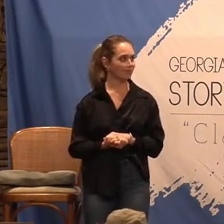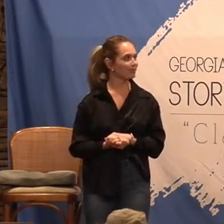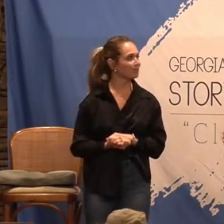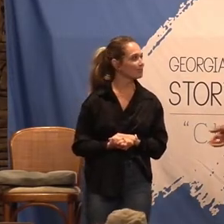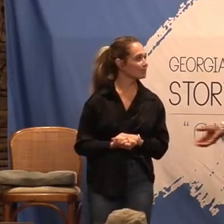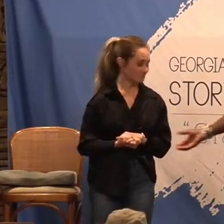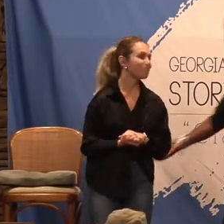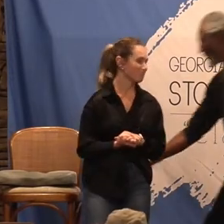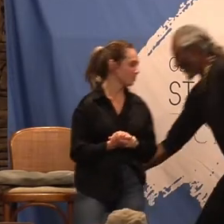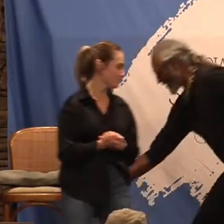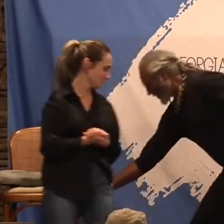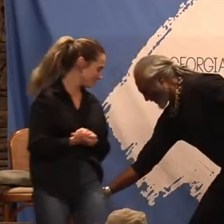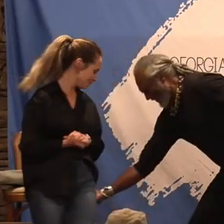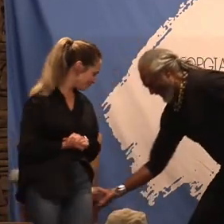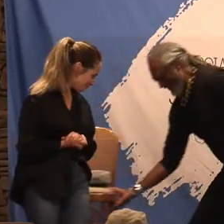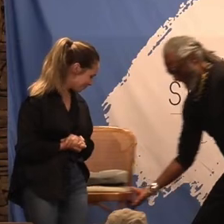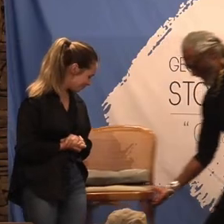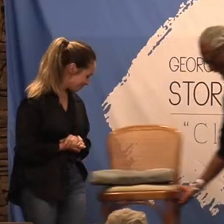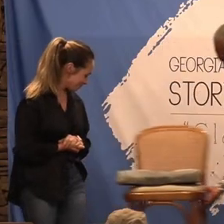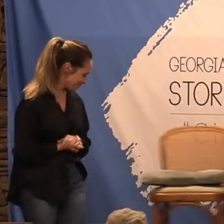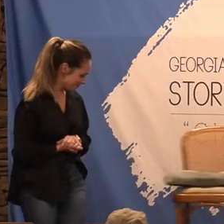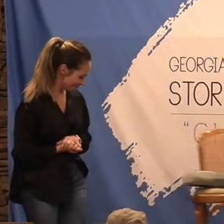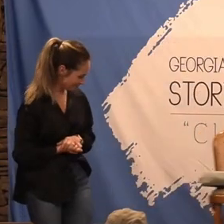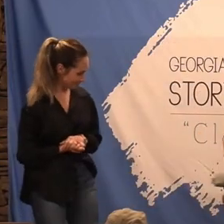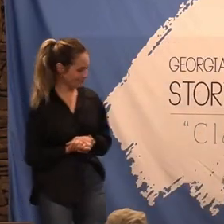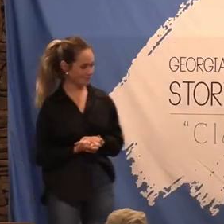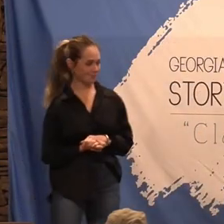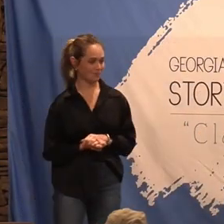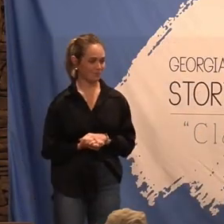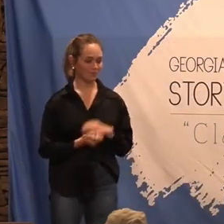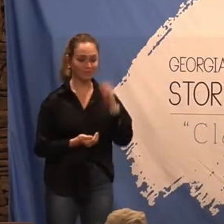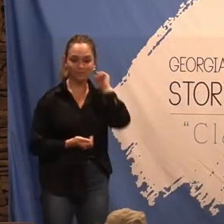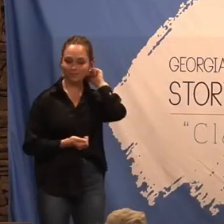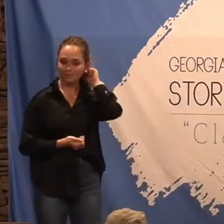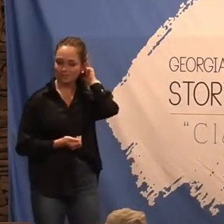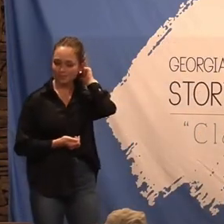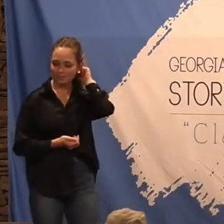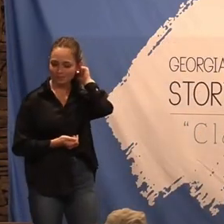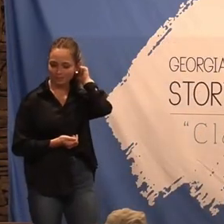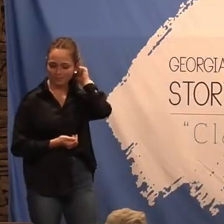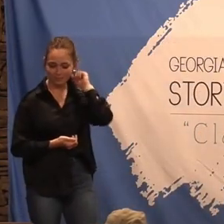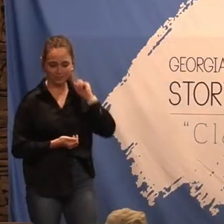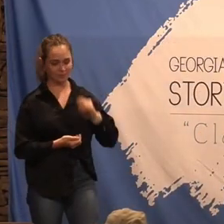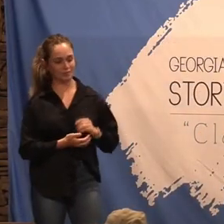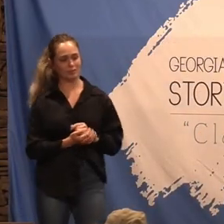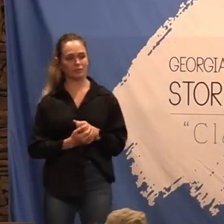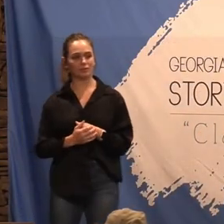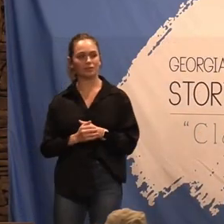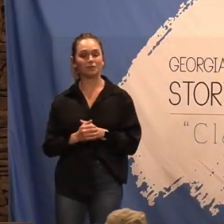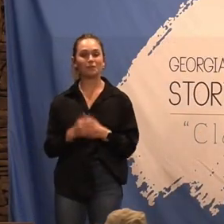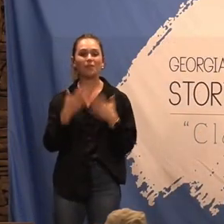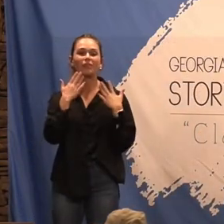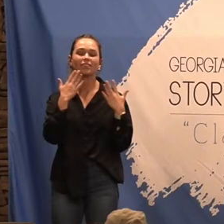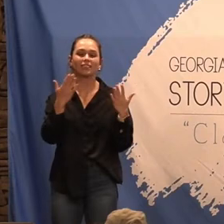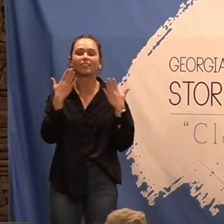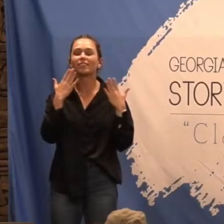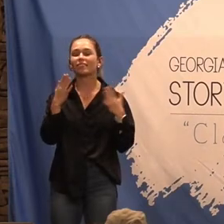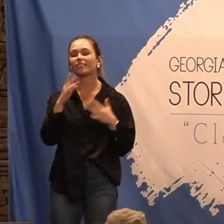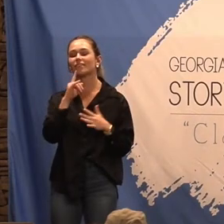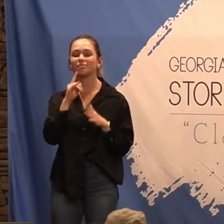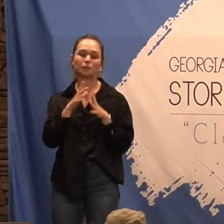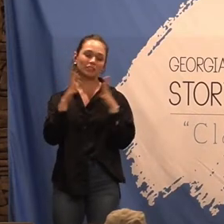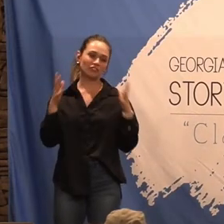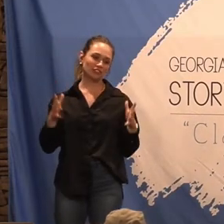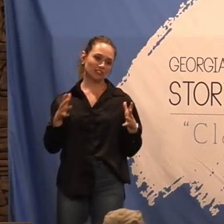I want to take this chair from behind you, Maria. Thank you. Thank you very much.